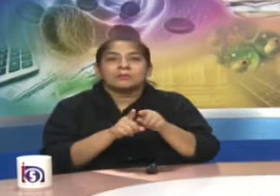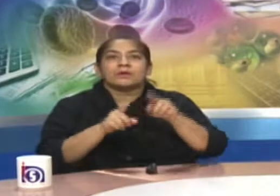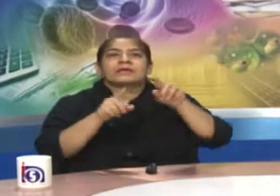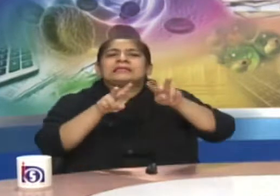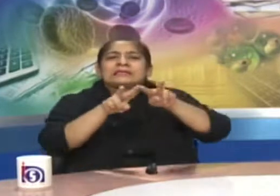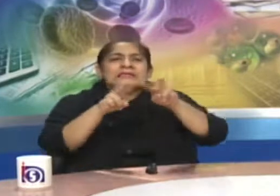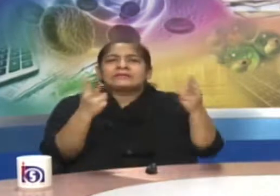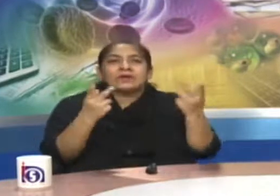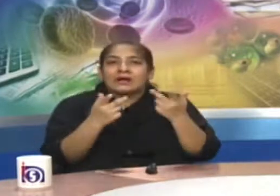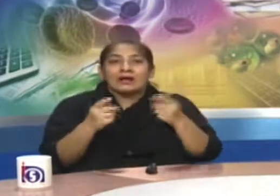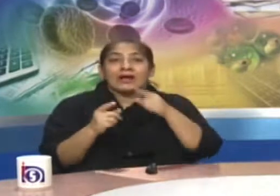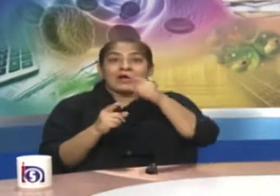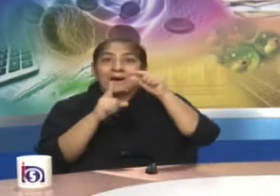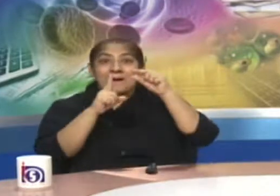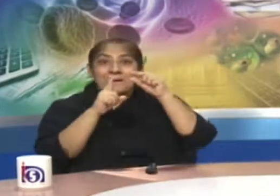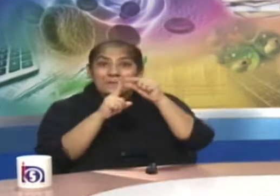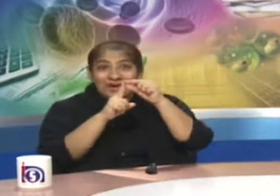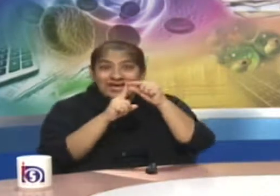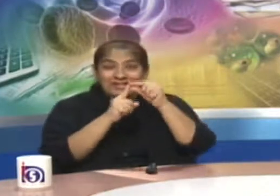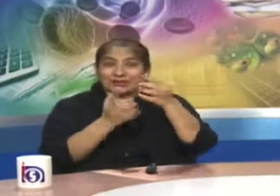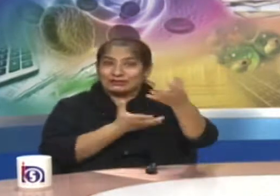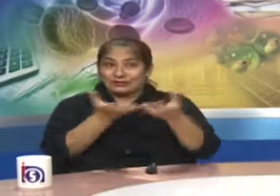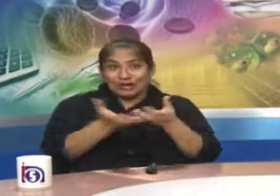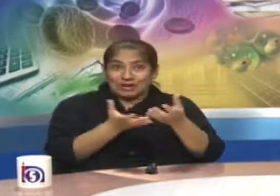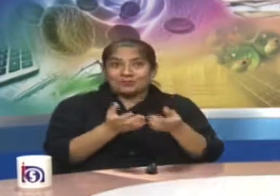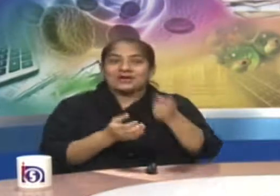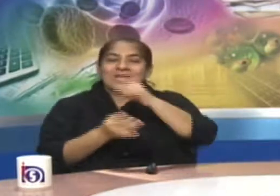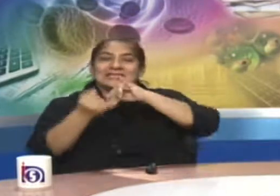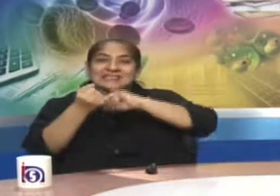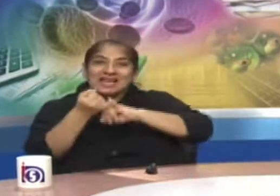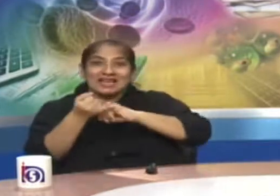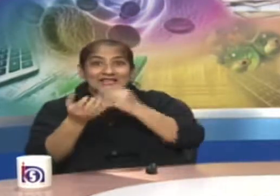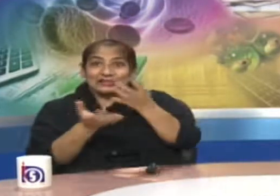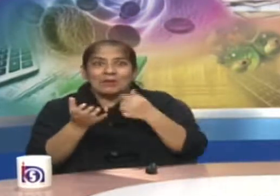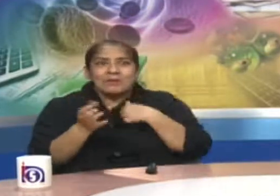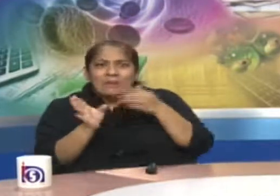Let us now understand the different characteristics of